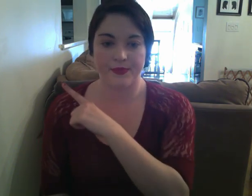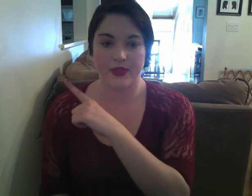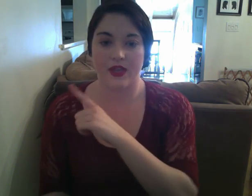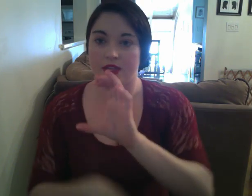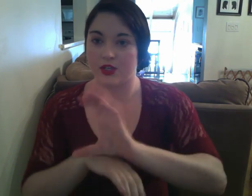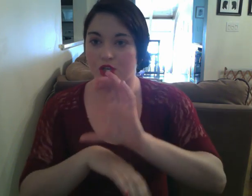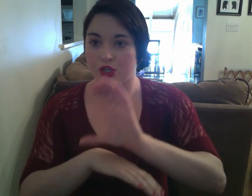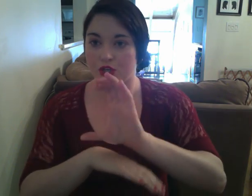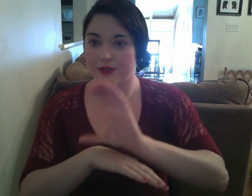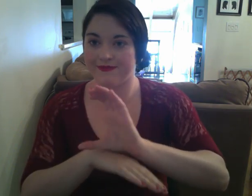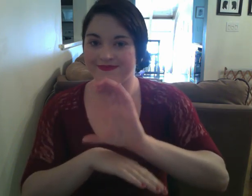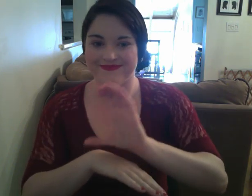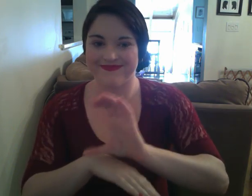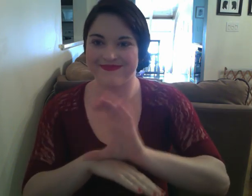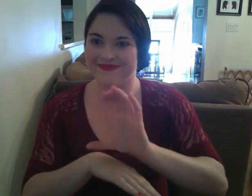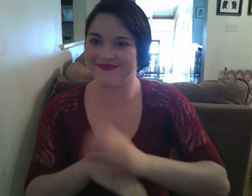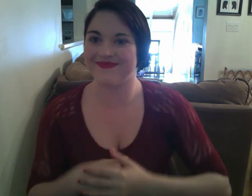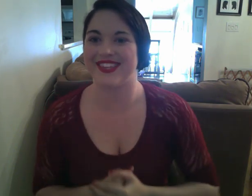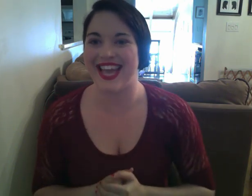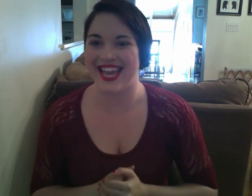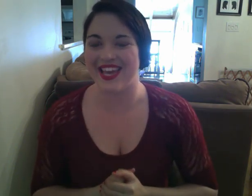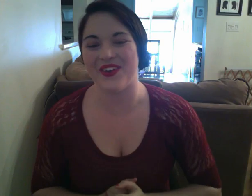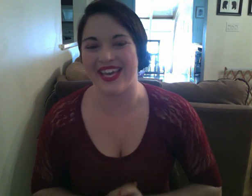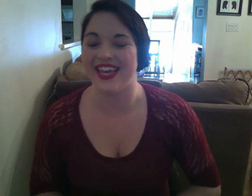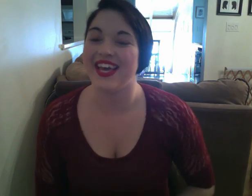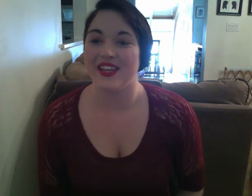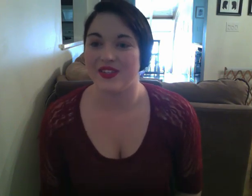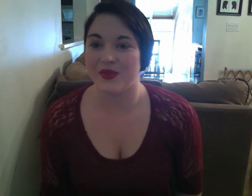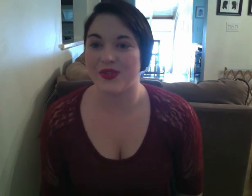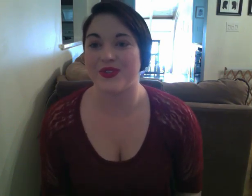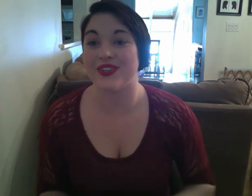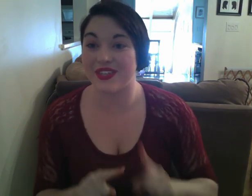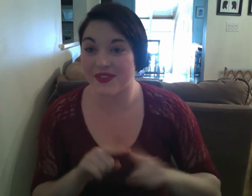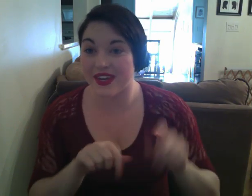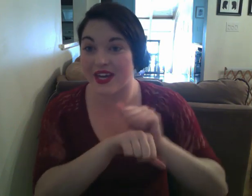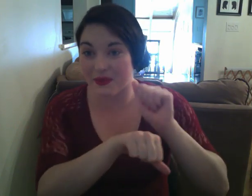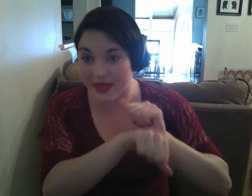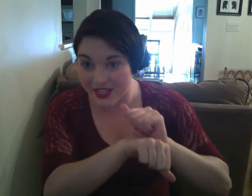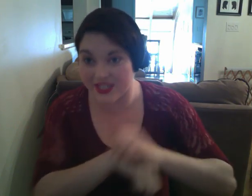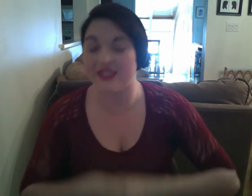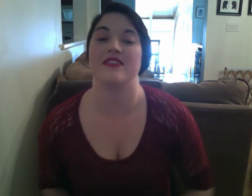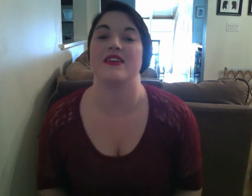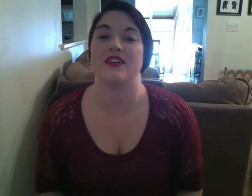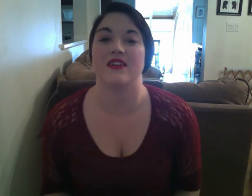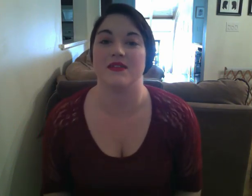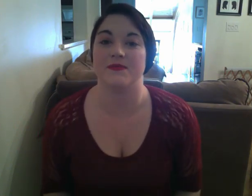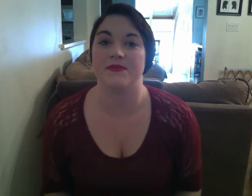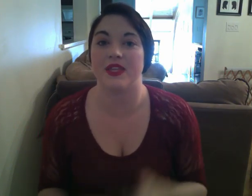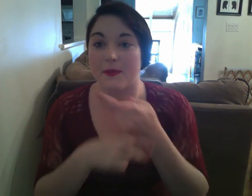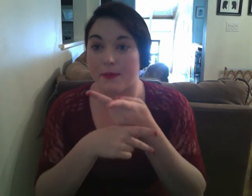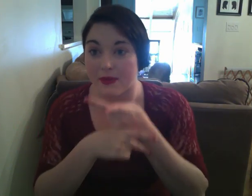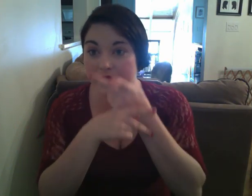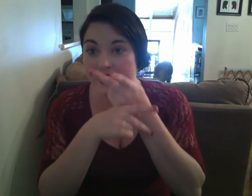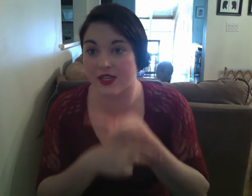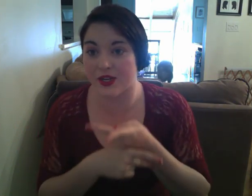And then church. Yay. Okay. So those are different occupations. Um, like babysitter.